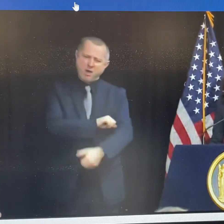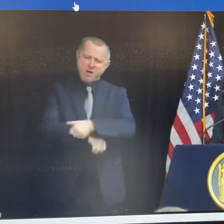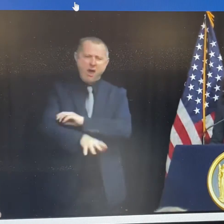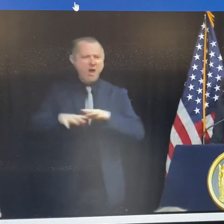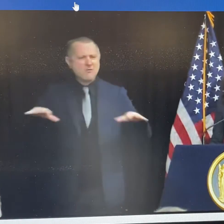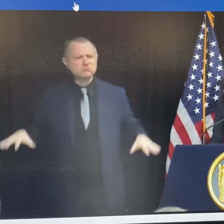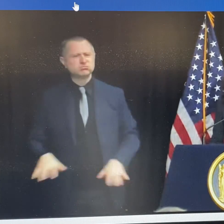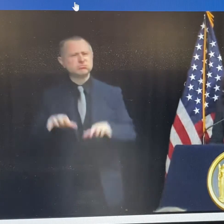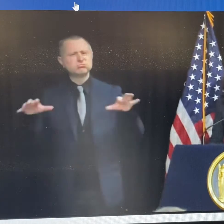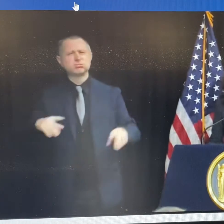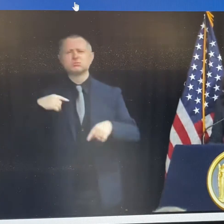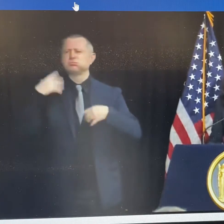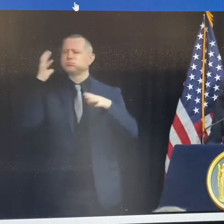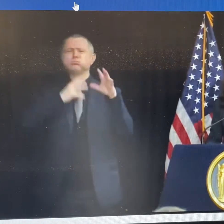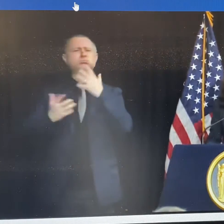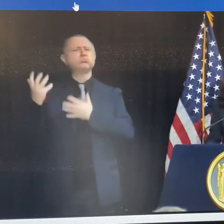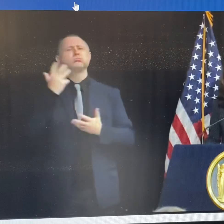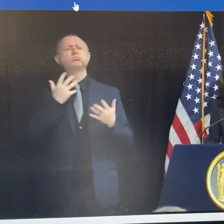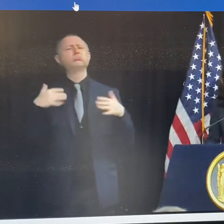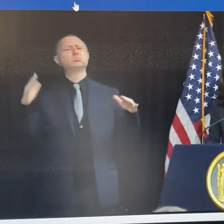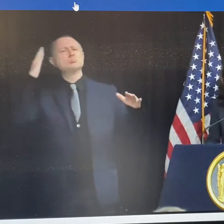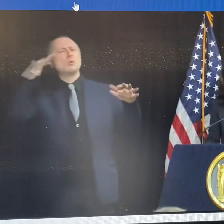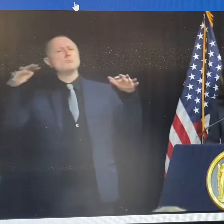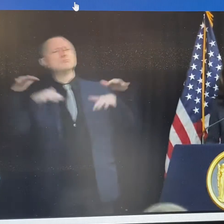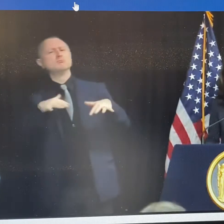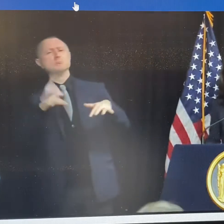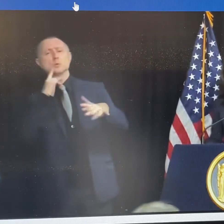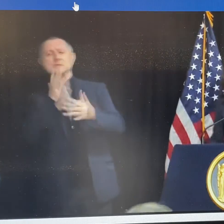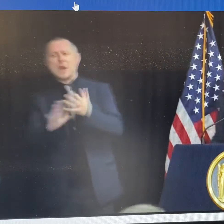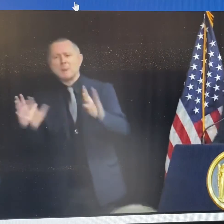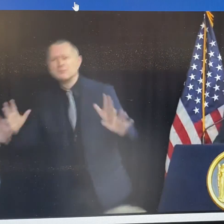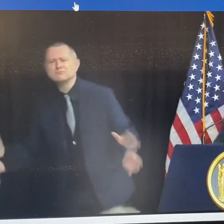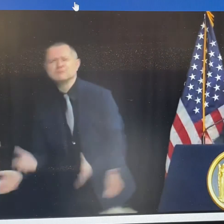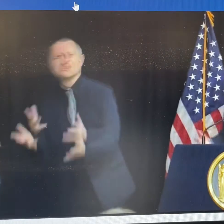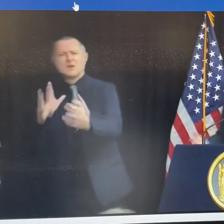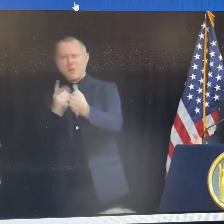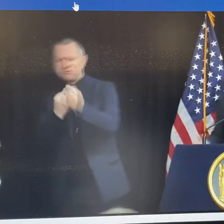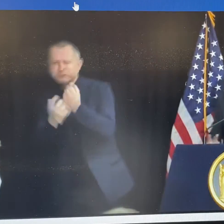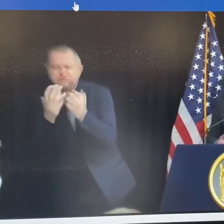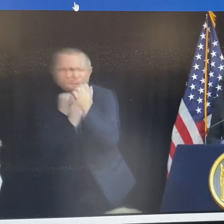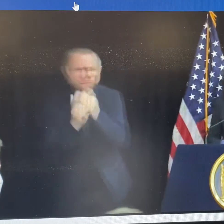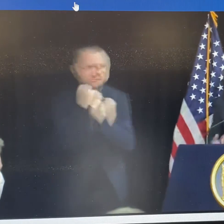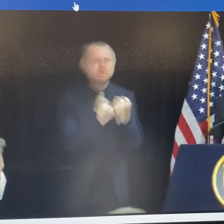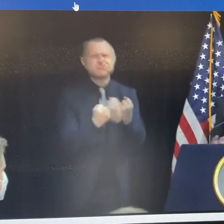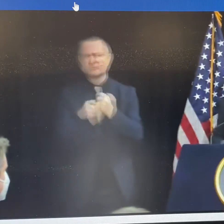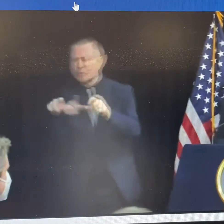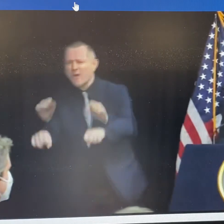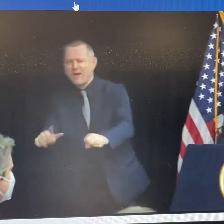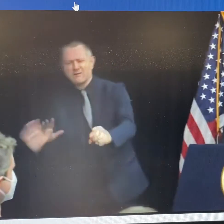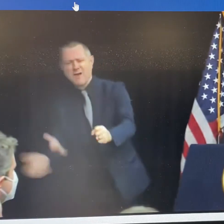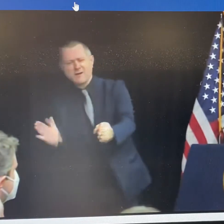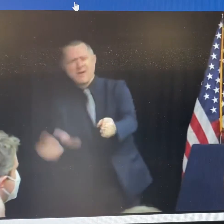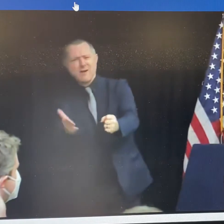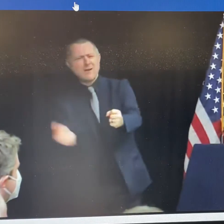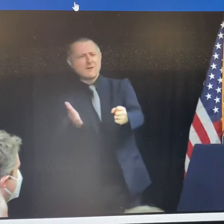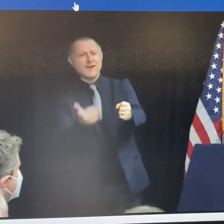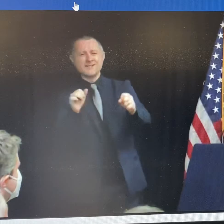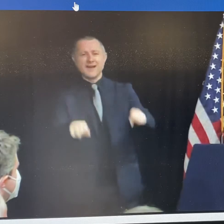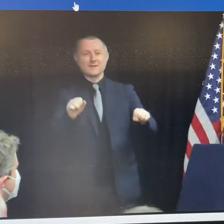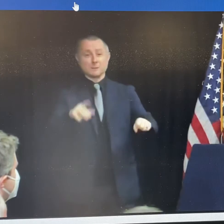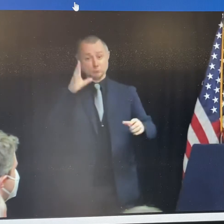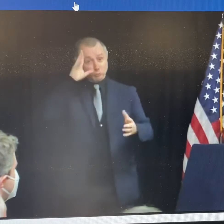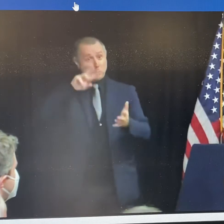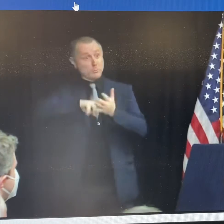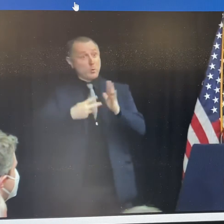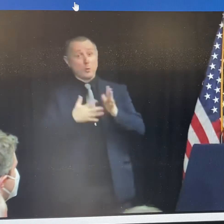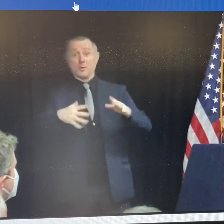who just sometimes just need a bit of hope, and people who believe in them and believe in their possibilities. And that's what this is all about, is your role as